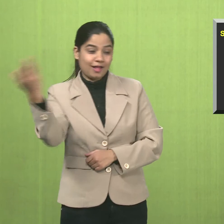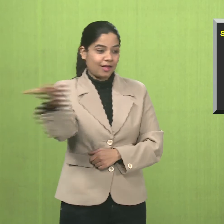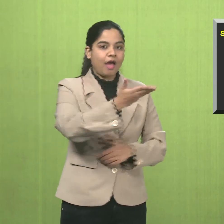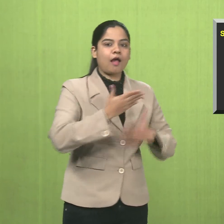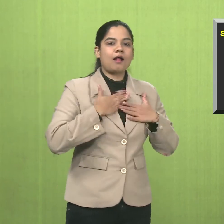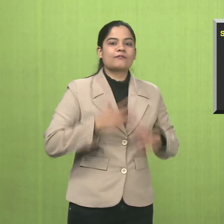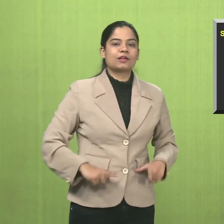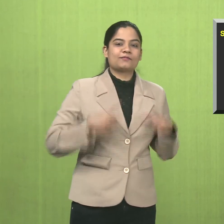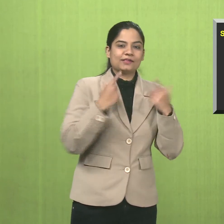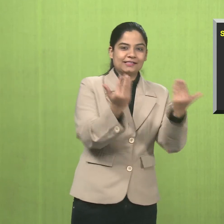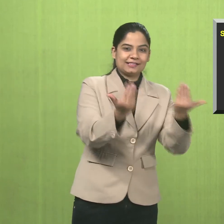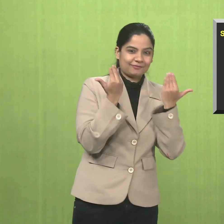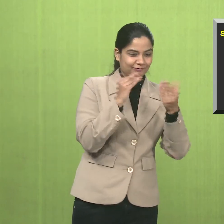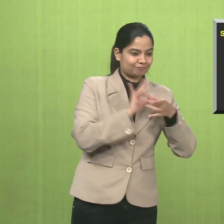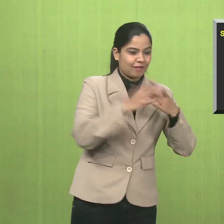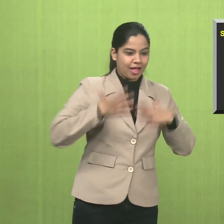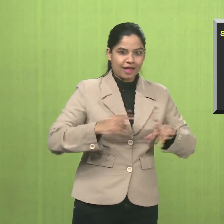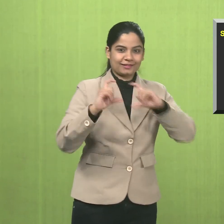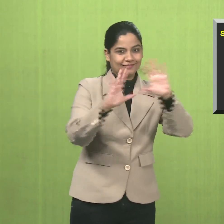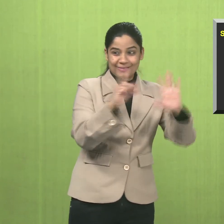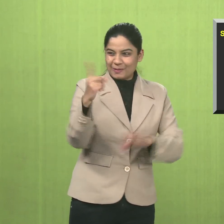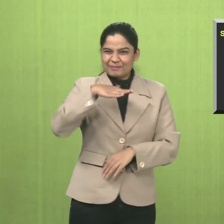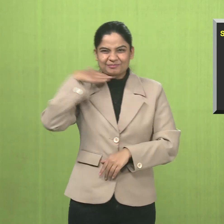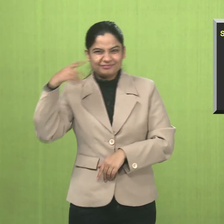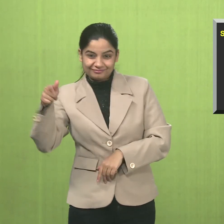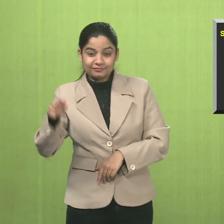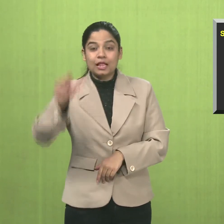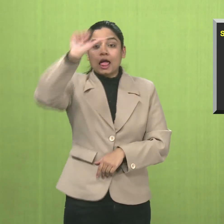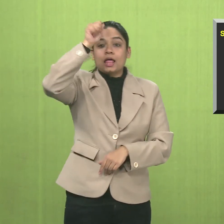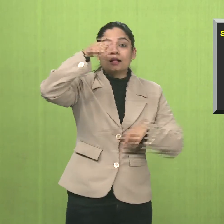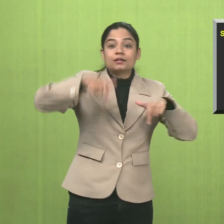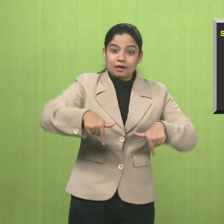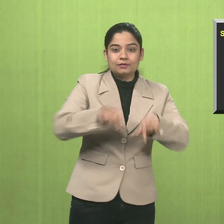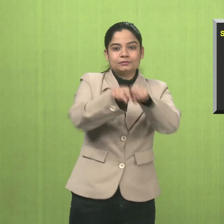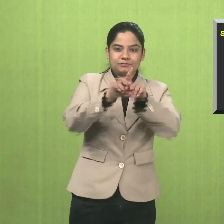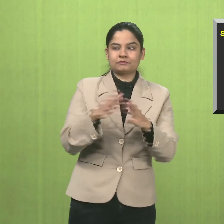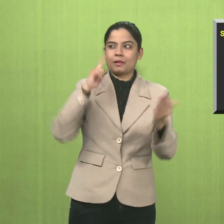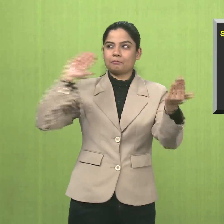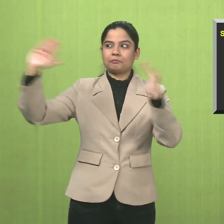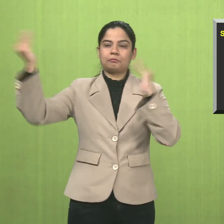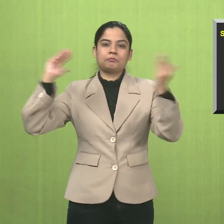and safe. Whereas in India, let's do a comparison here. In